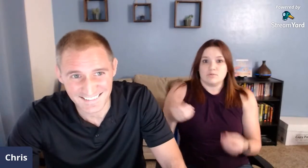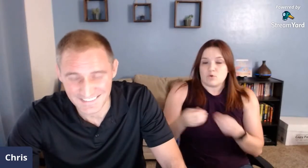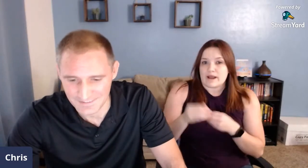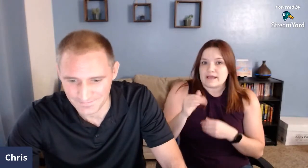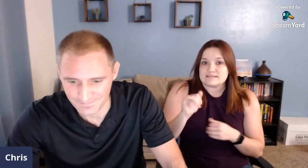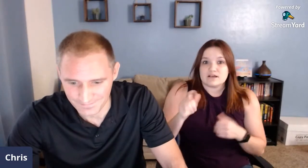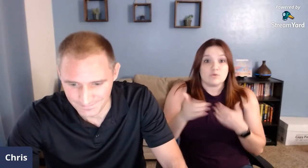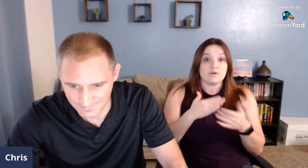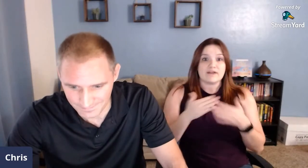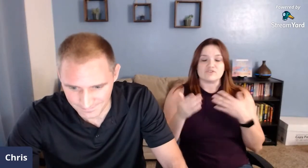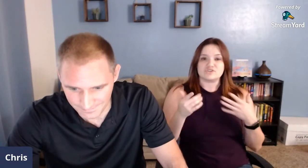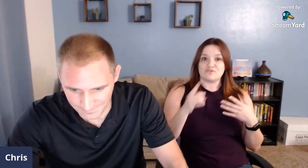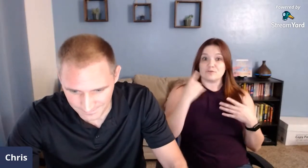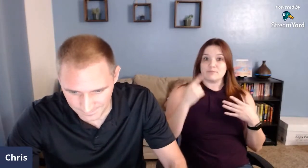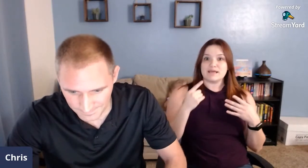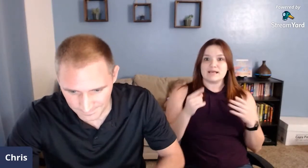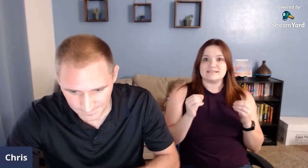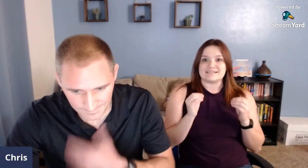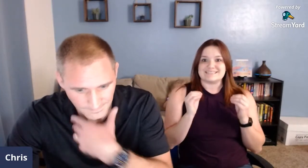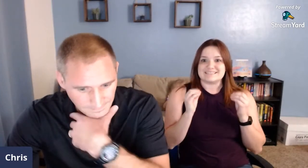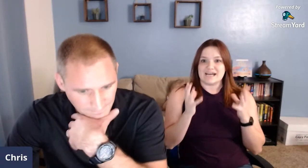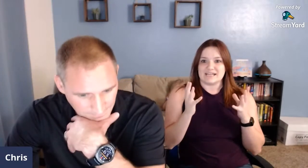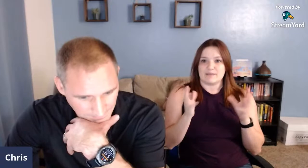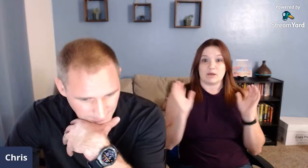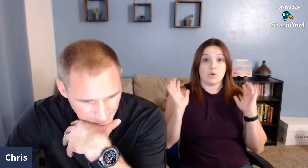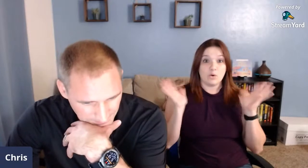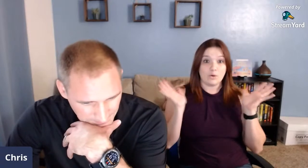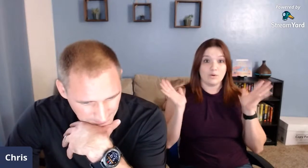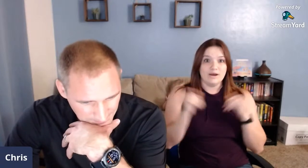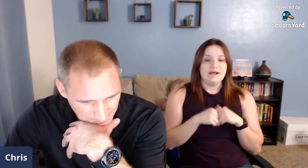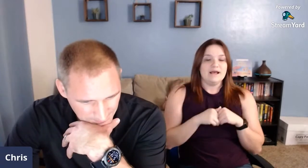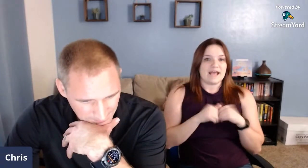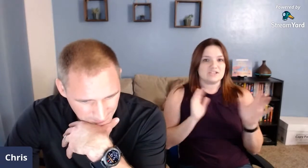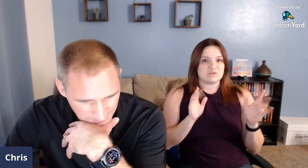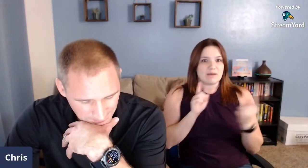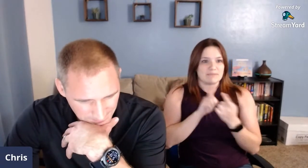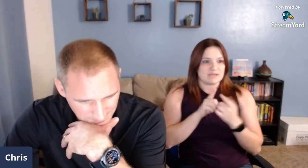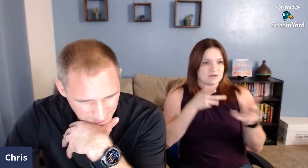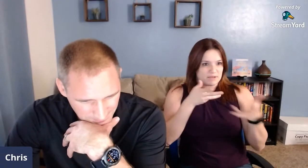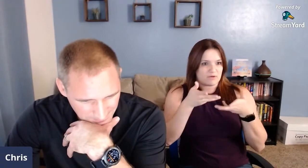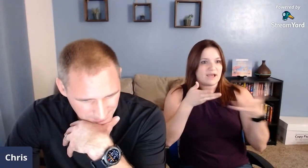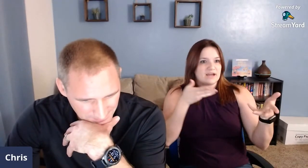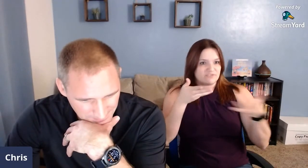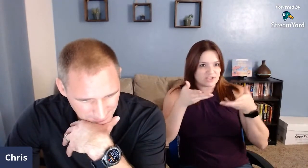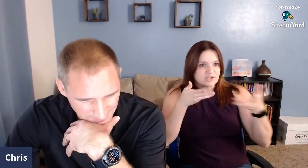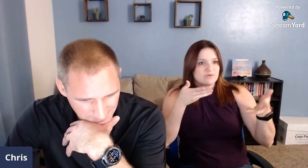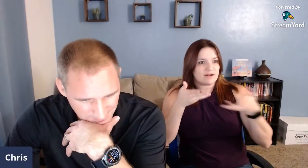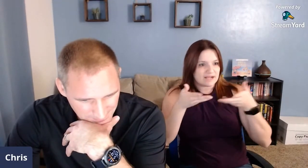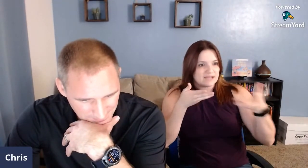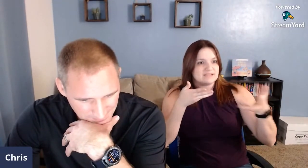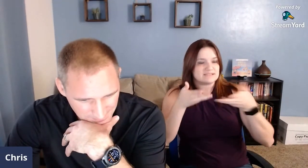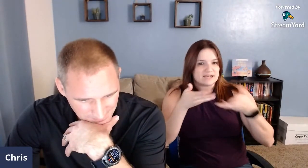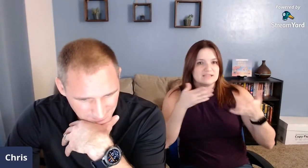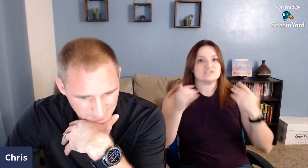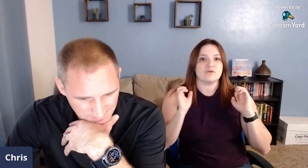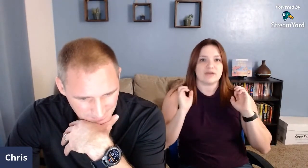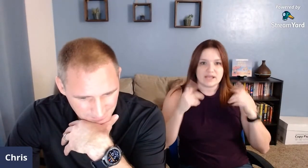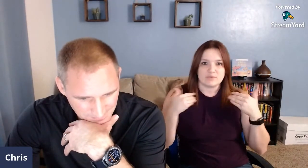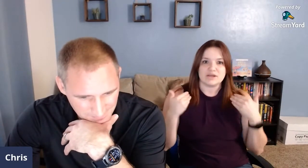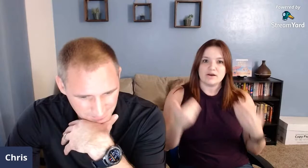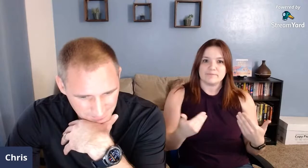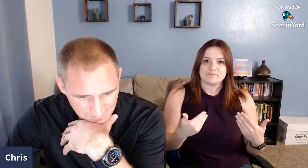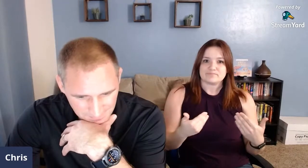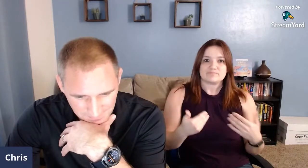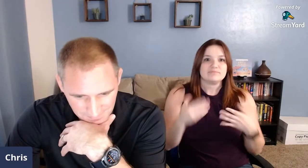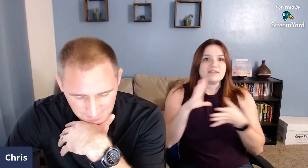They're, more ASL, whatever. So for me, it's exciting. I'm like, whoo. And so I meet them and I'm like, okay, I got to figure you out. I got this. Okay,